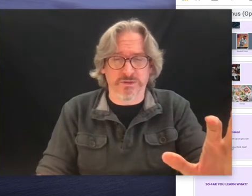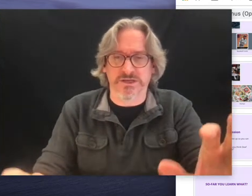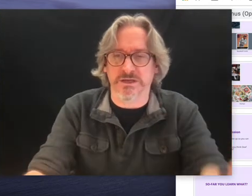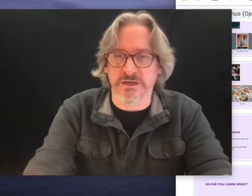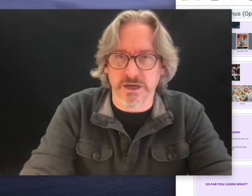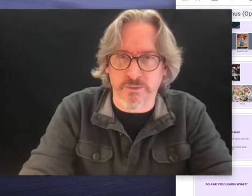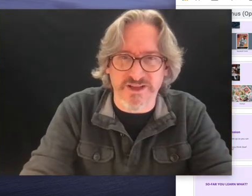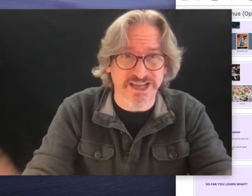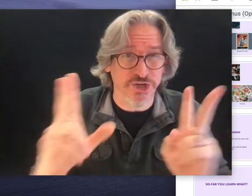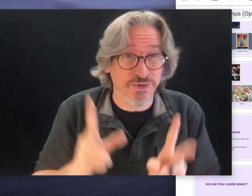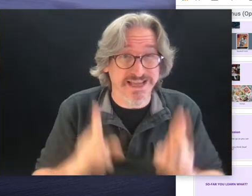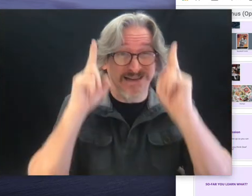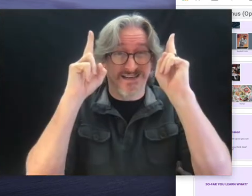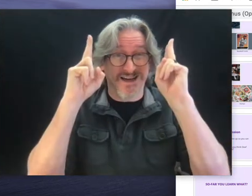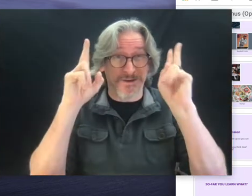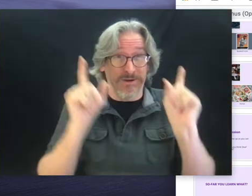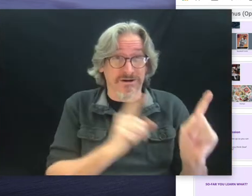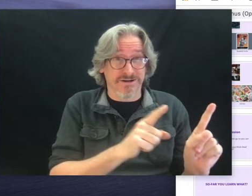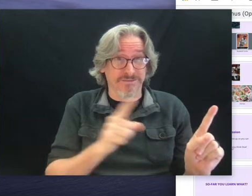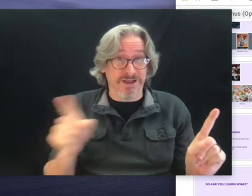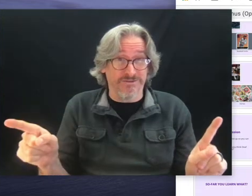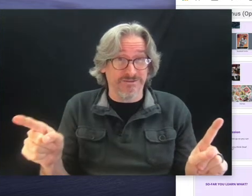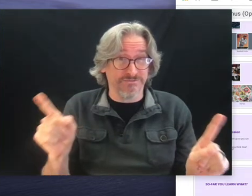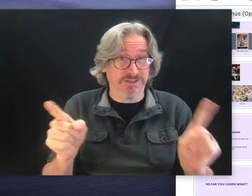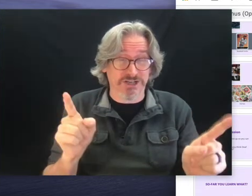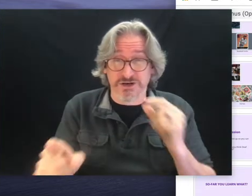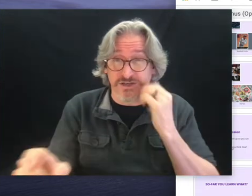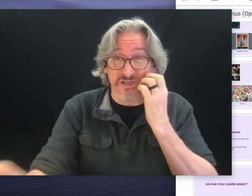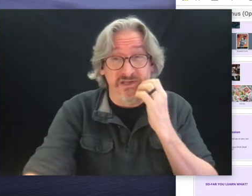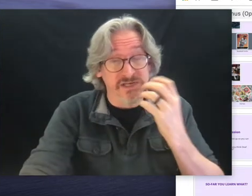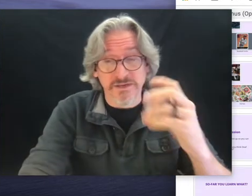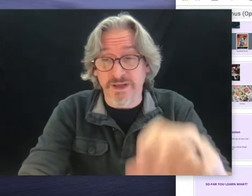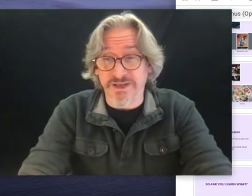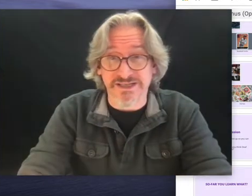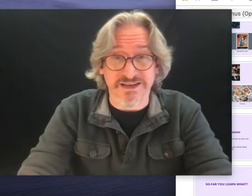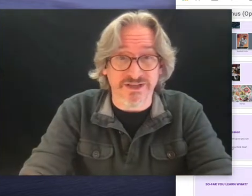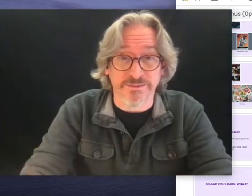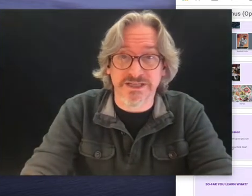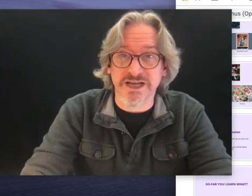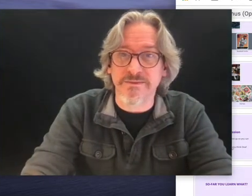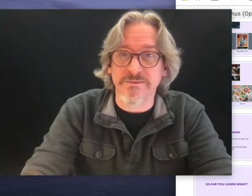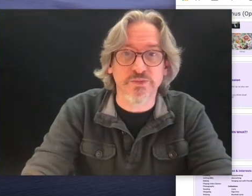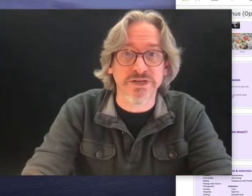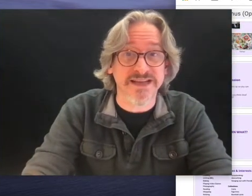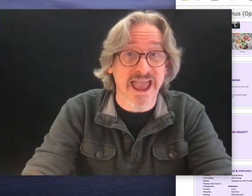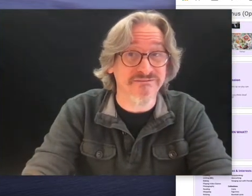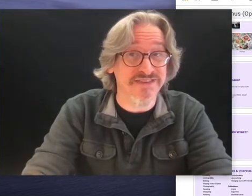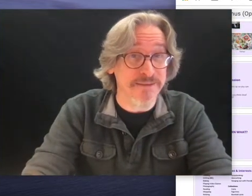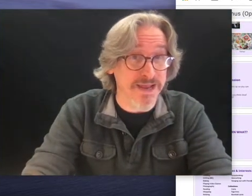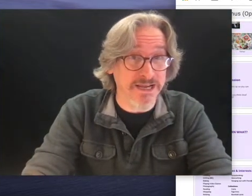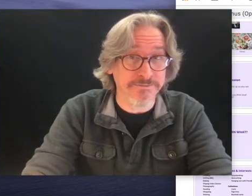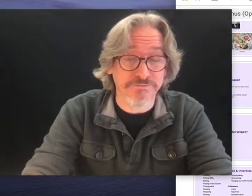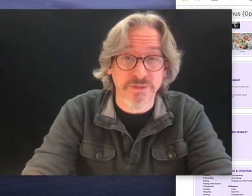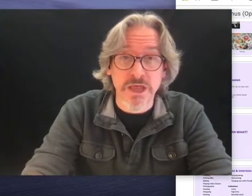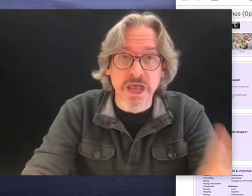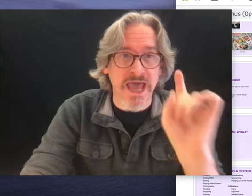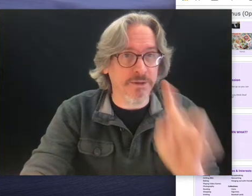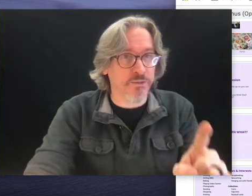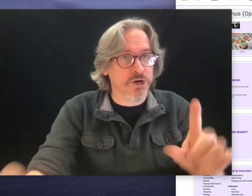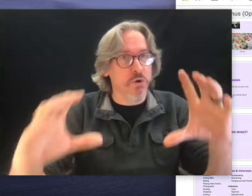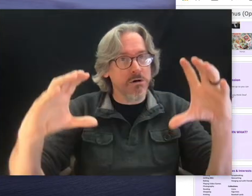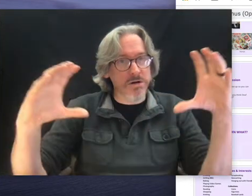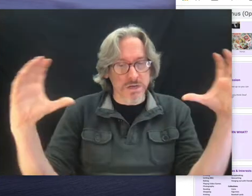Hopefully I can use that to cut apart and make flashcards. Maybe that'll save a little bit of time. This one doesn't have that many.